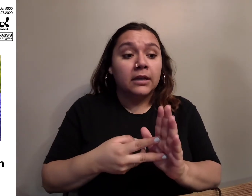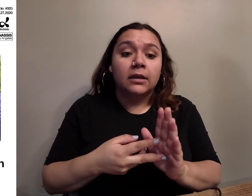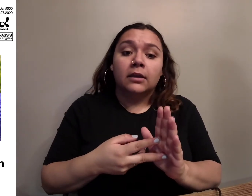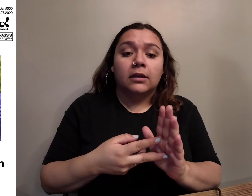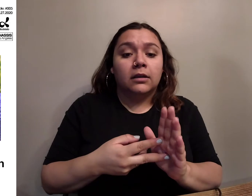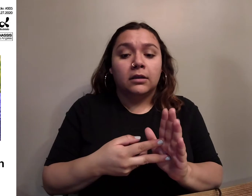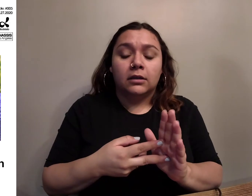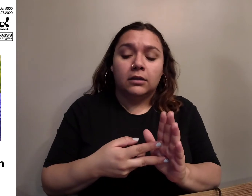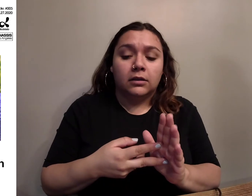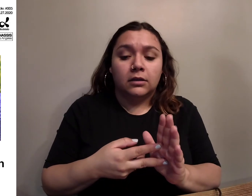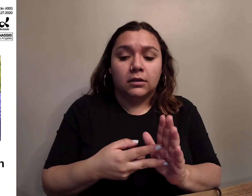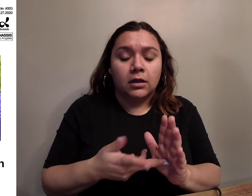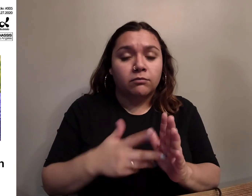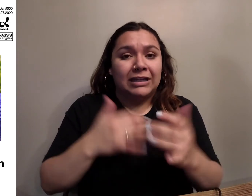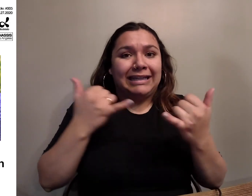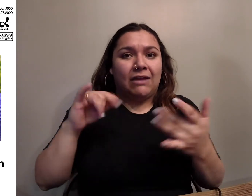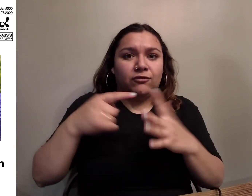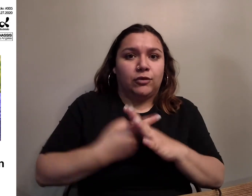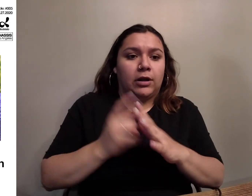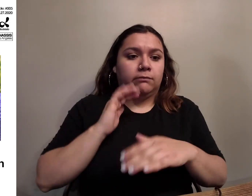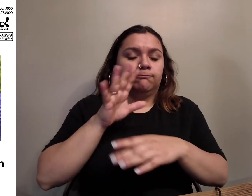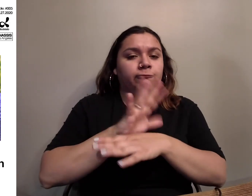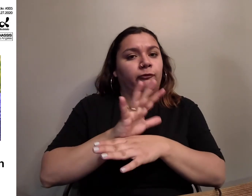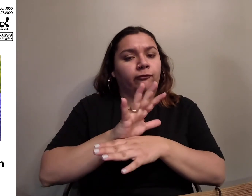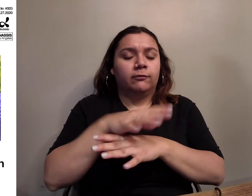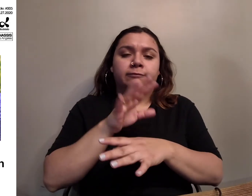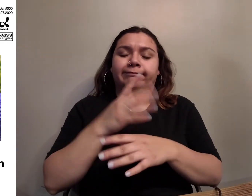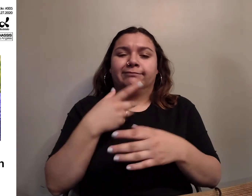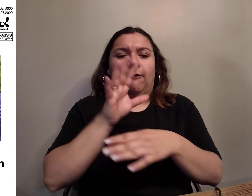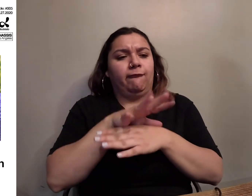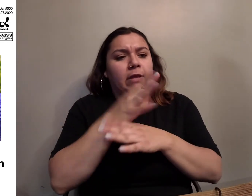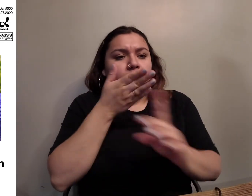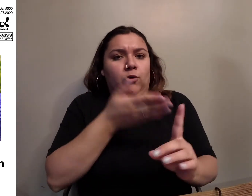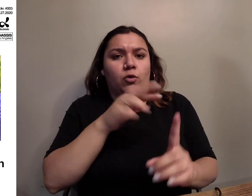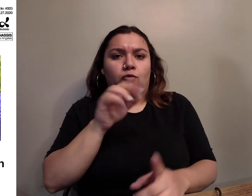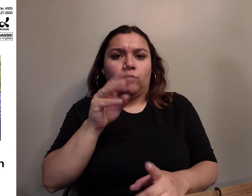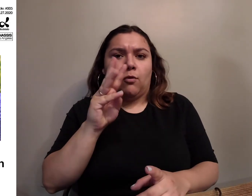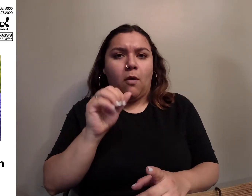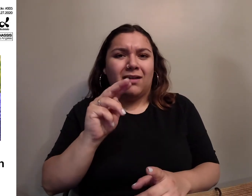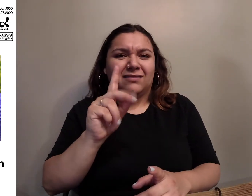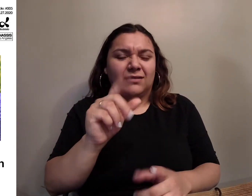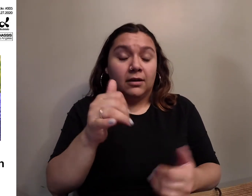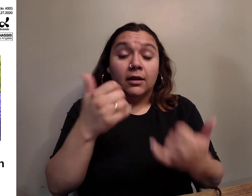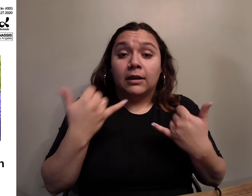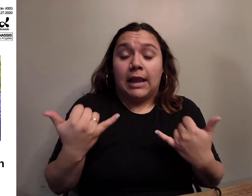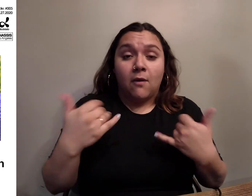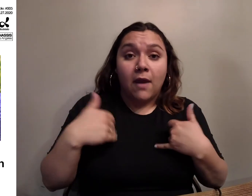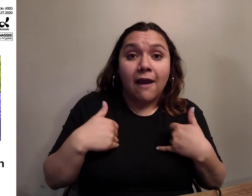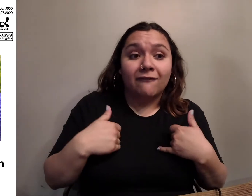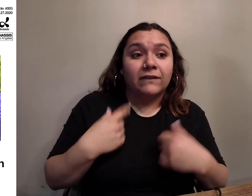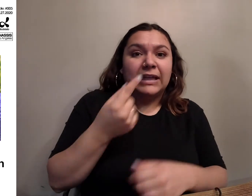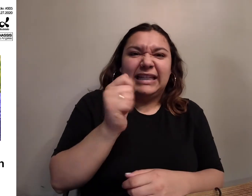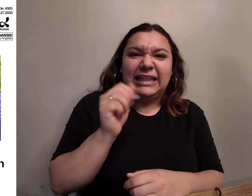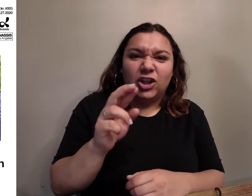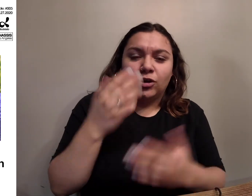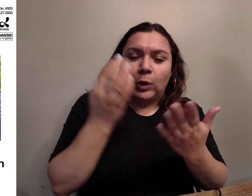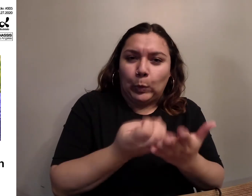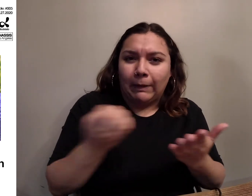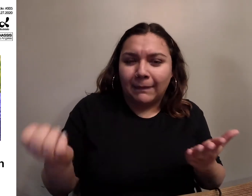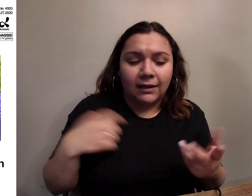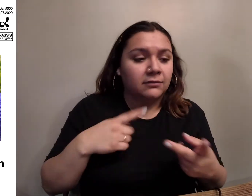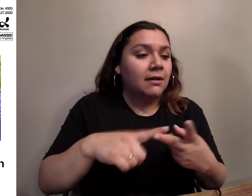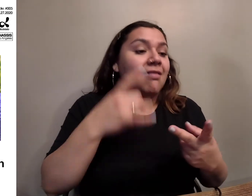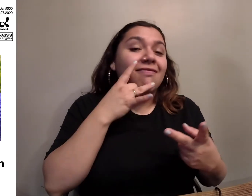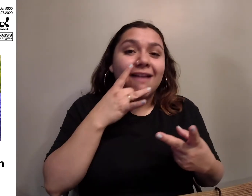new in Rwanda, and so even in being able to acquire film gear and camera gear and lights and what have